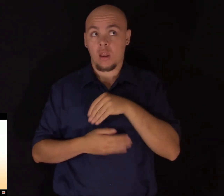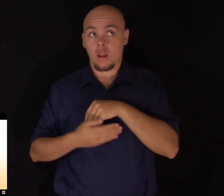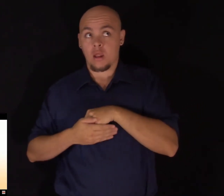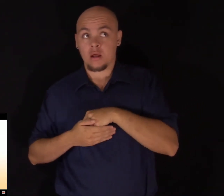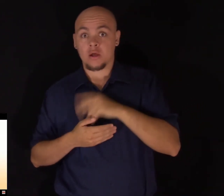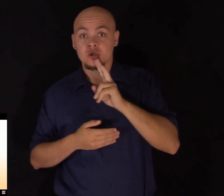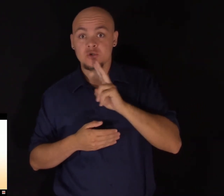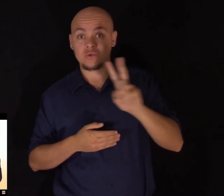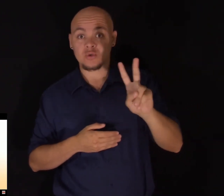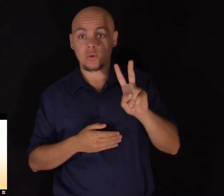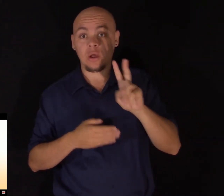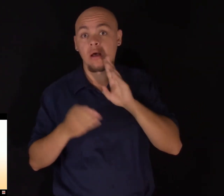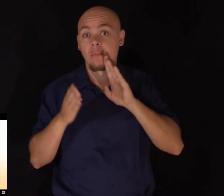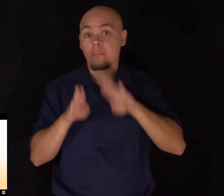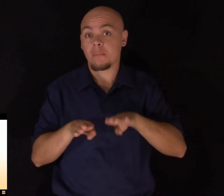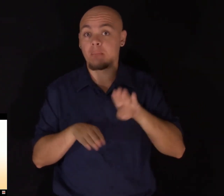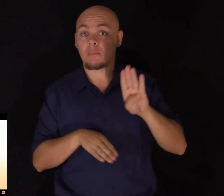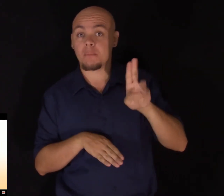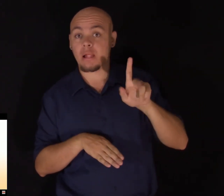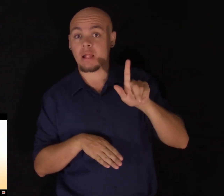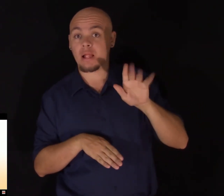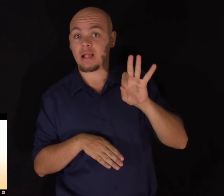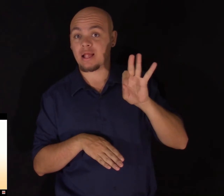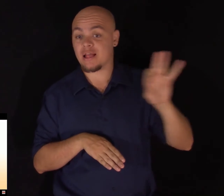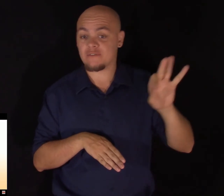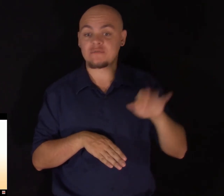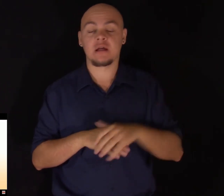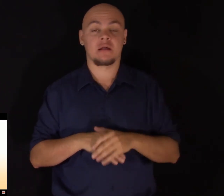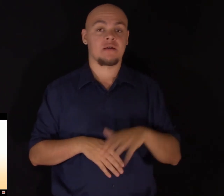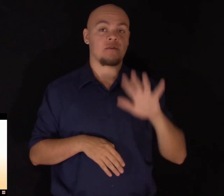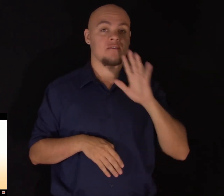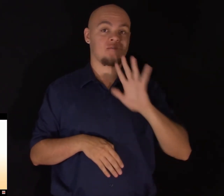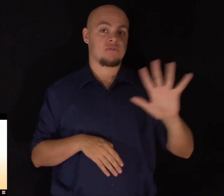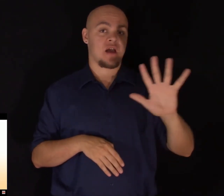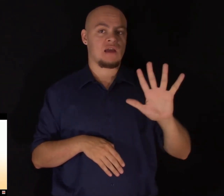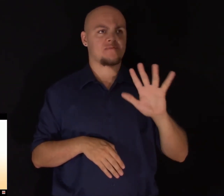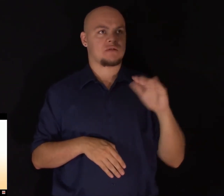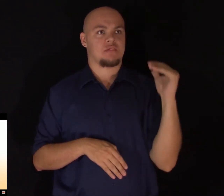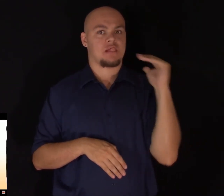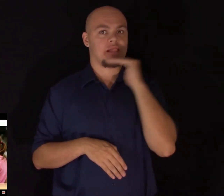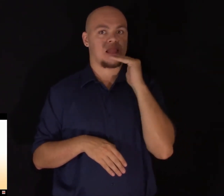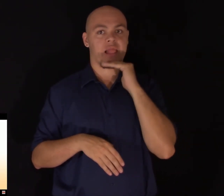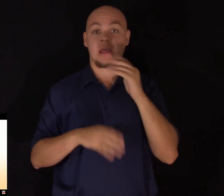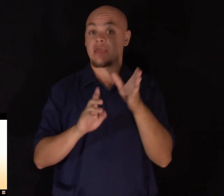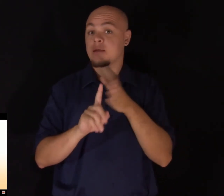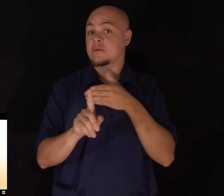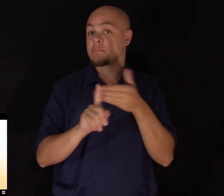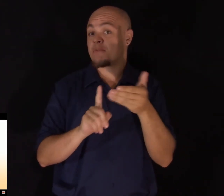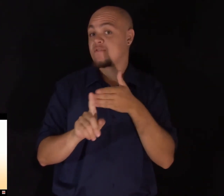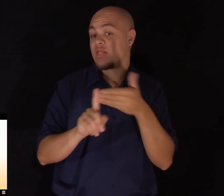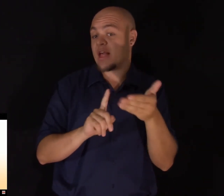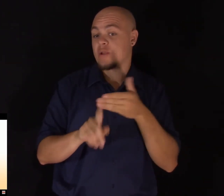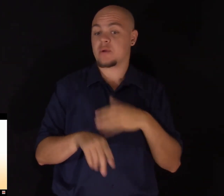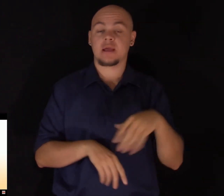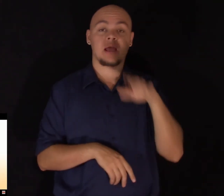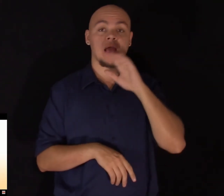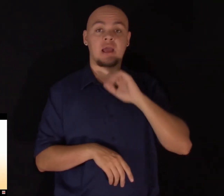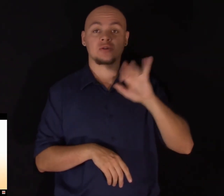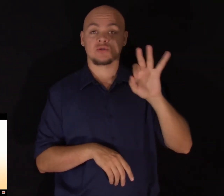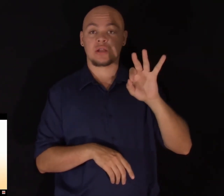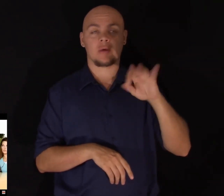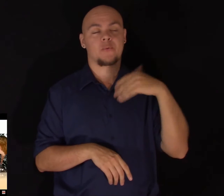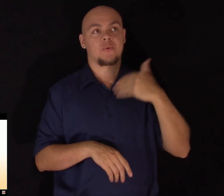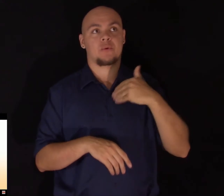2-year-olds bluff. 5-year-olds lie outright. They manipulate via flattery. 9-year-olds, masters of the